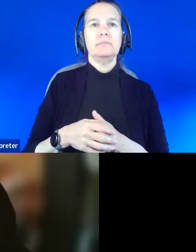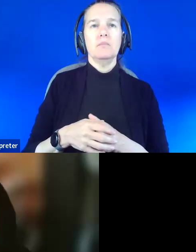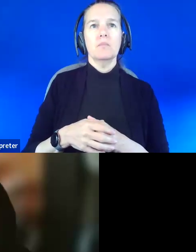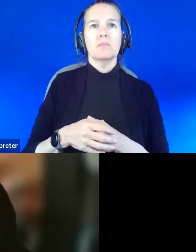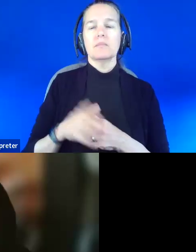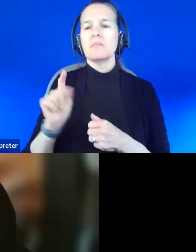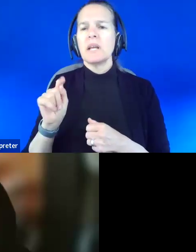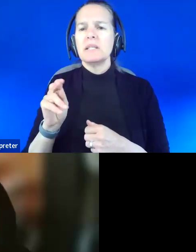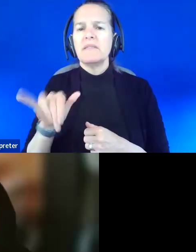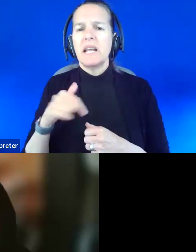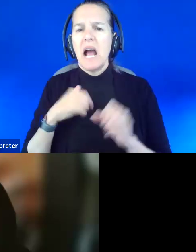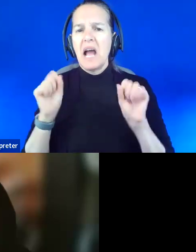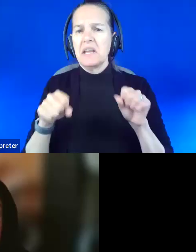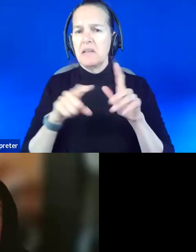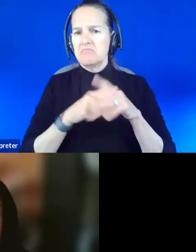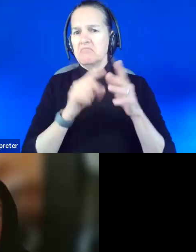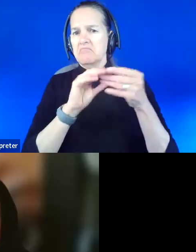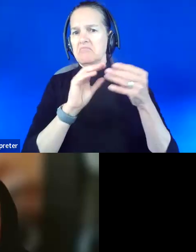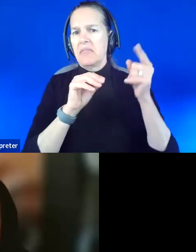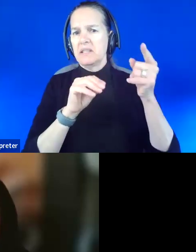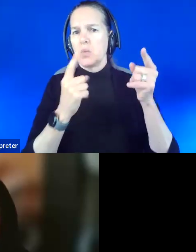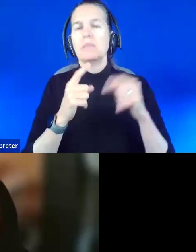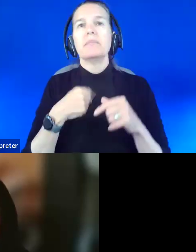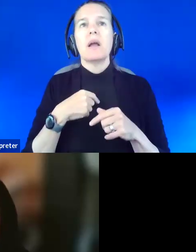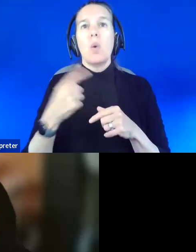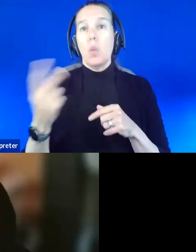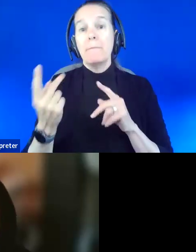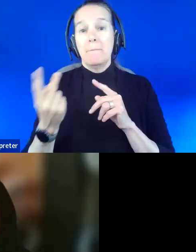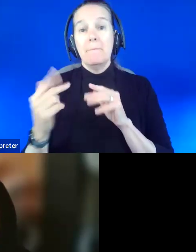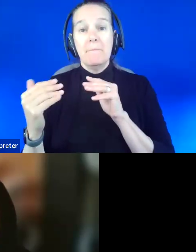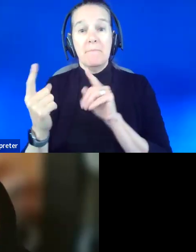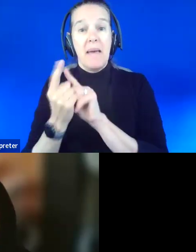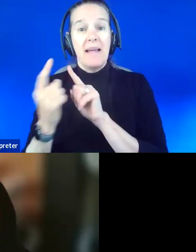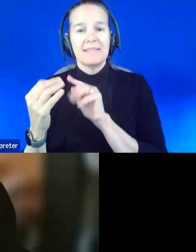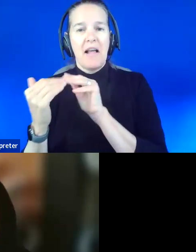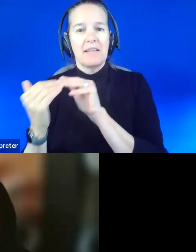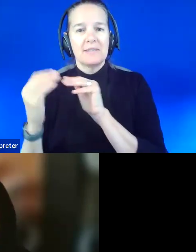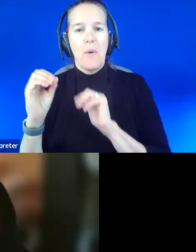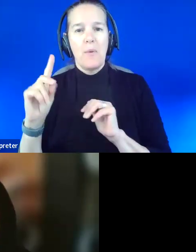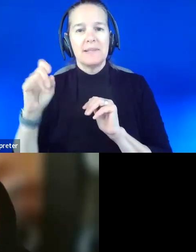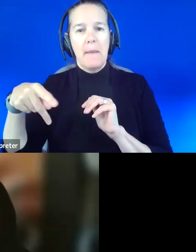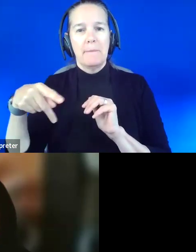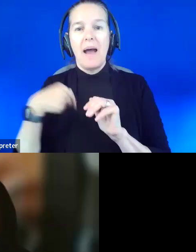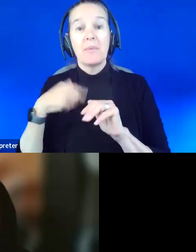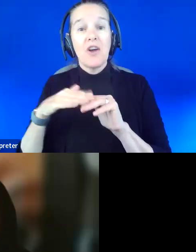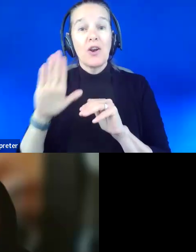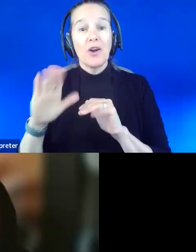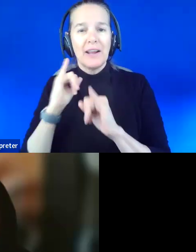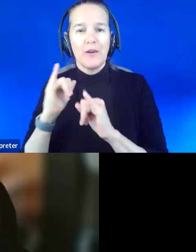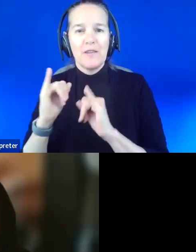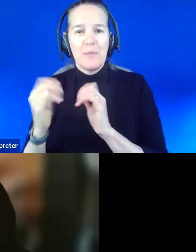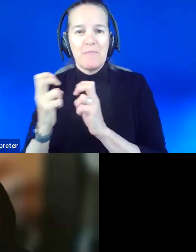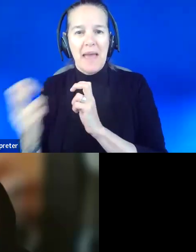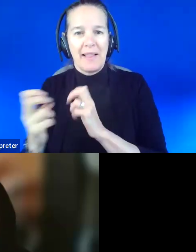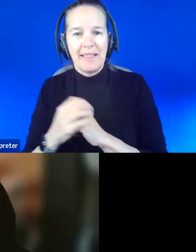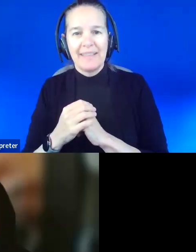And Tiffany, I can launch this for us. We met as colleagues at ODEP. I was actually on Tiffany's first interview panel, which was really great. And that's actually the first